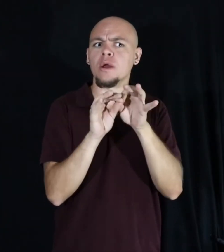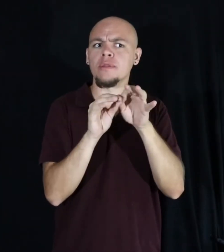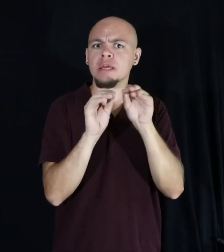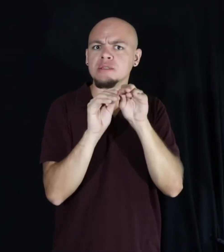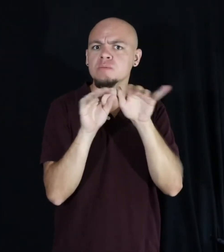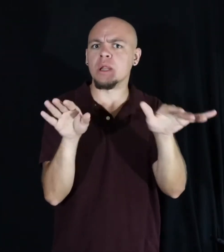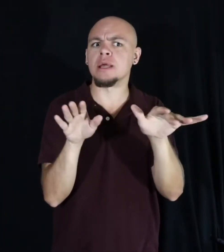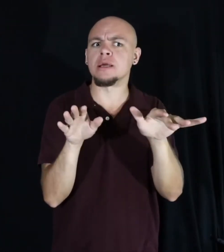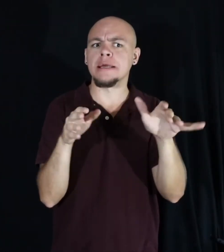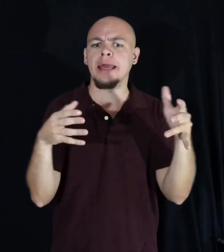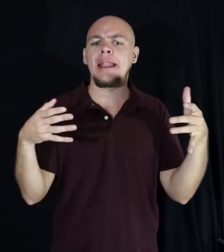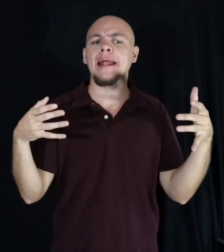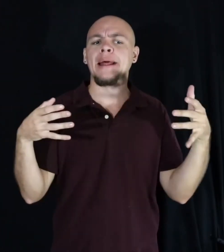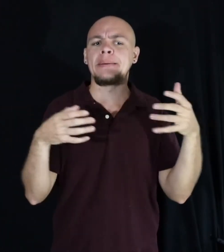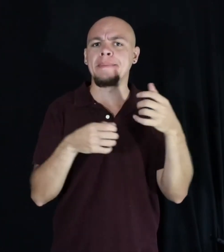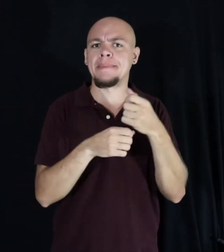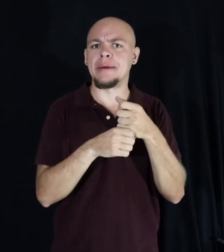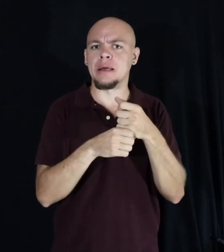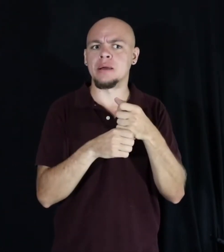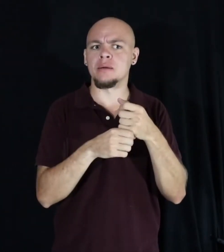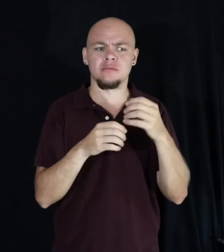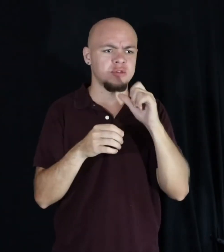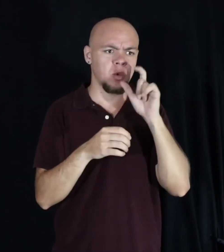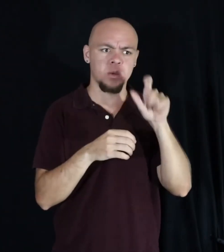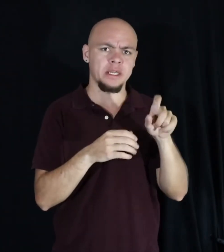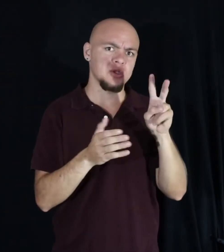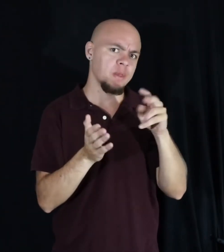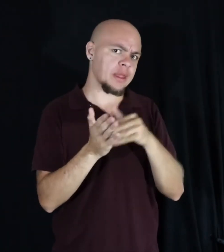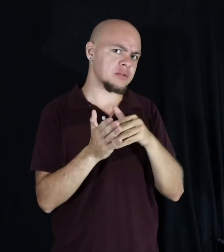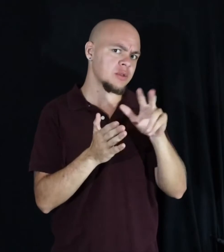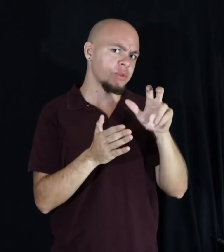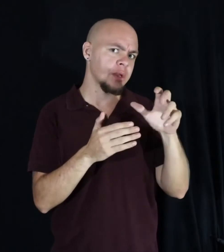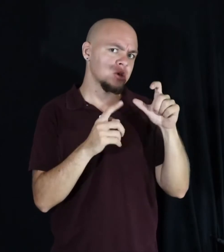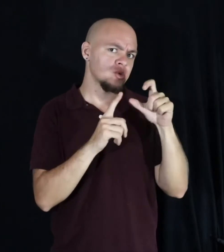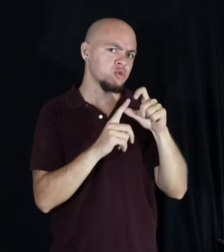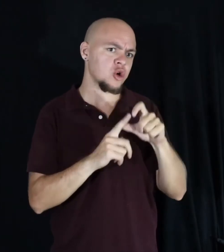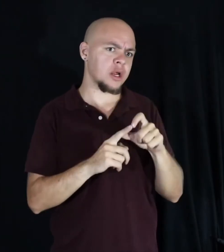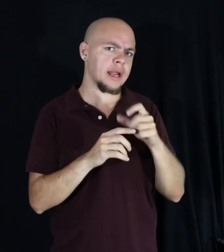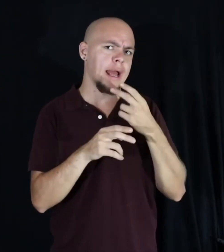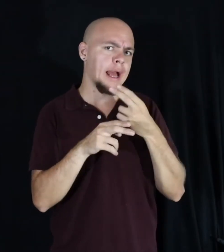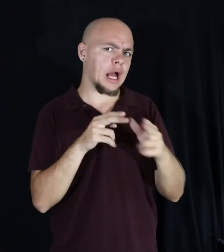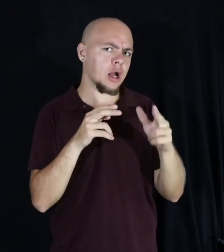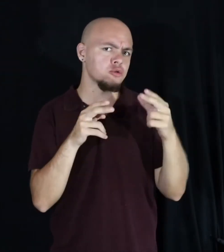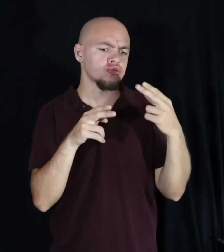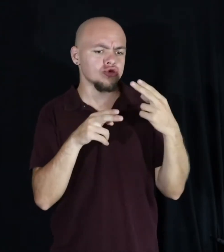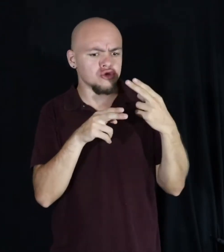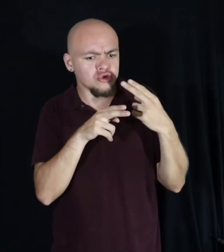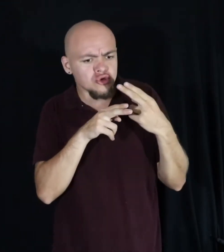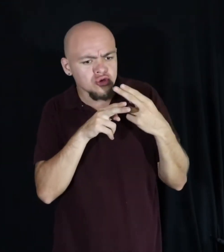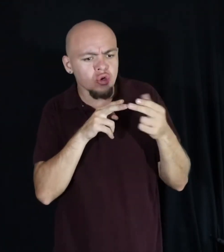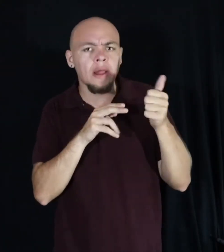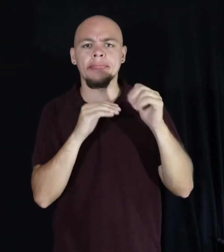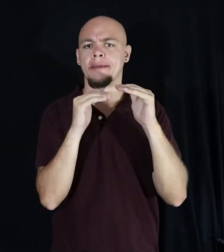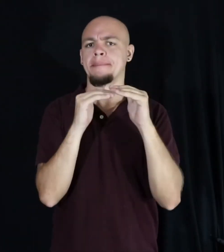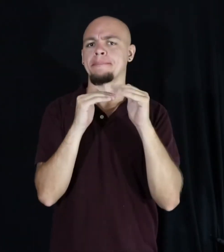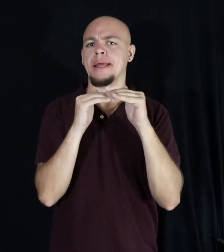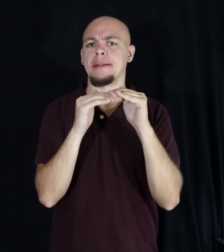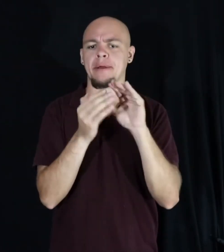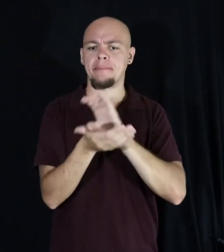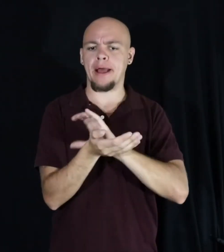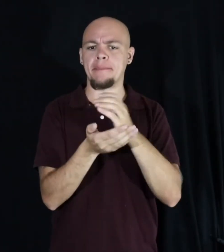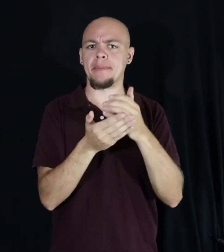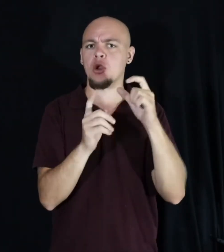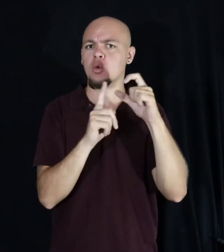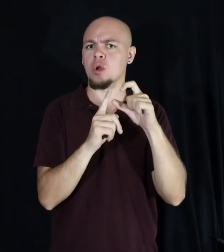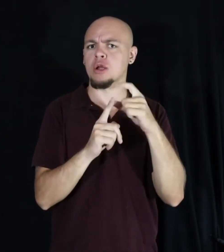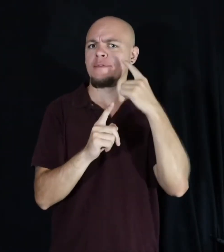put it into something shorter than 2,300 words. The only question is, how short can you get? What's the minimum amount of words you would need